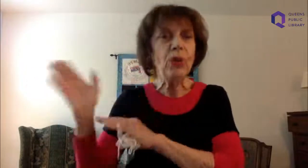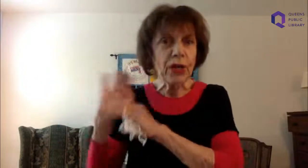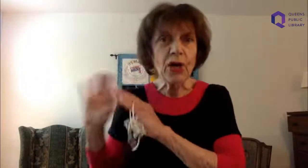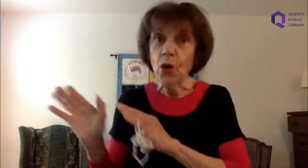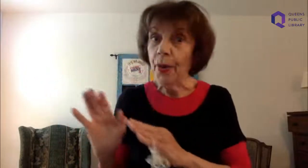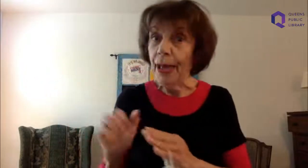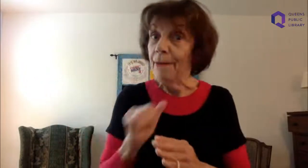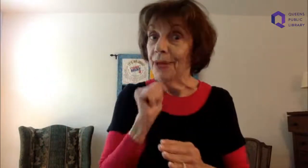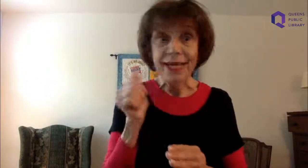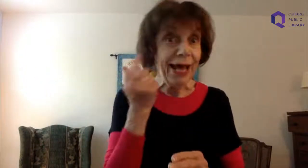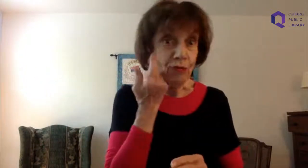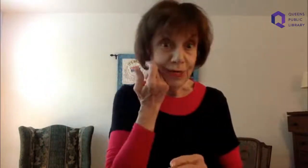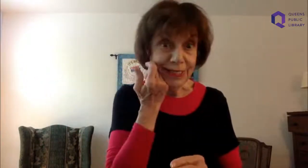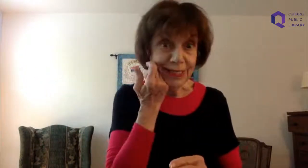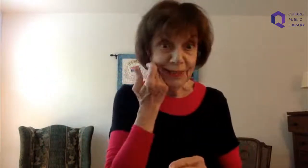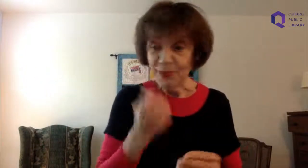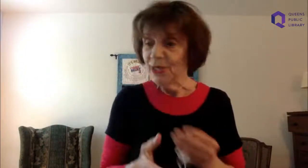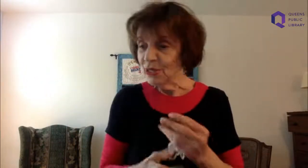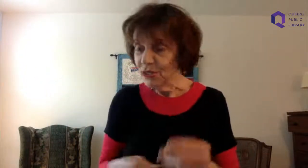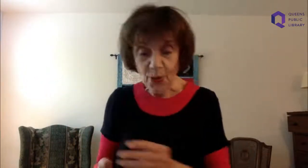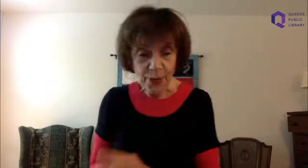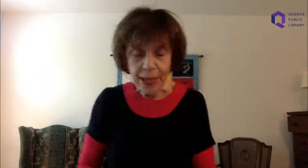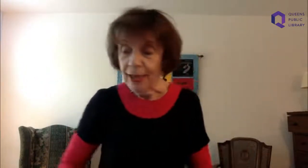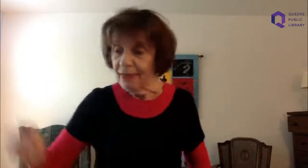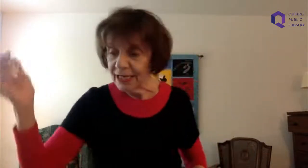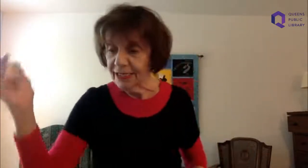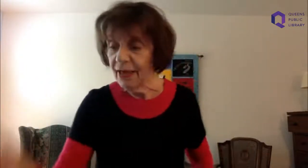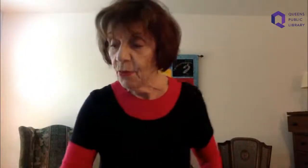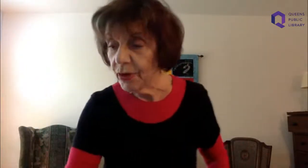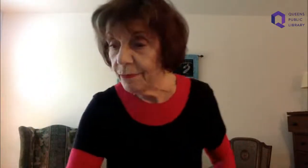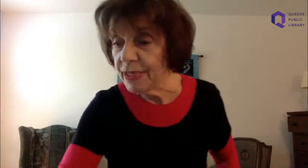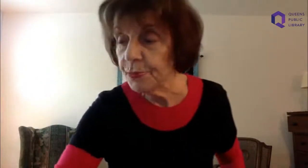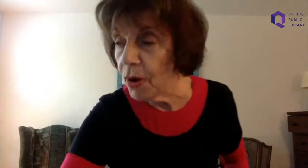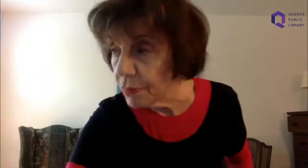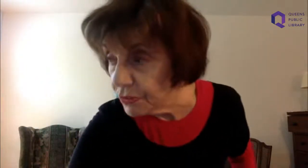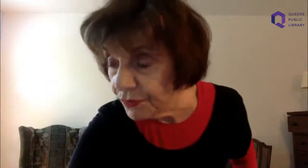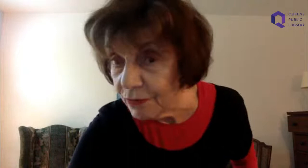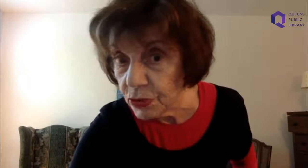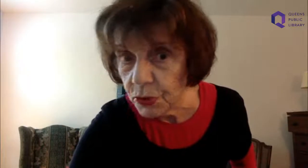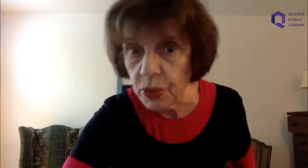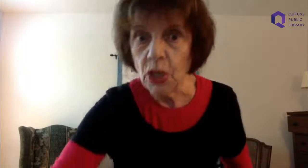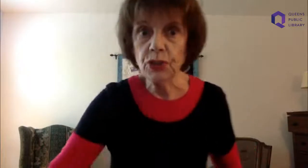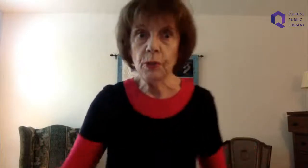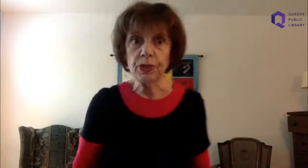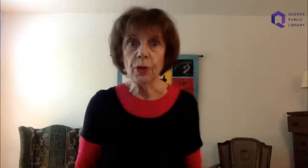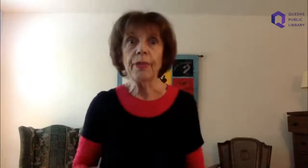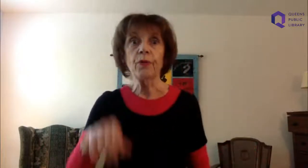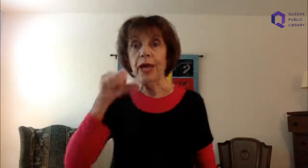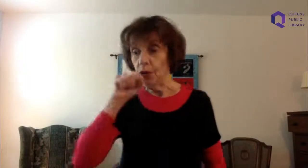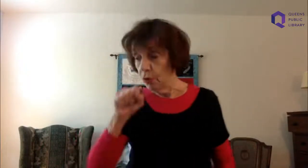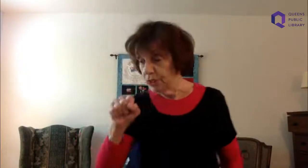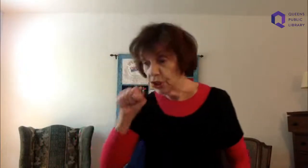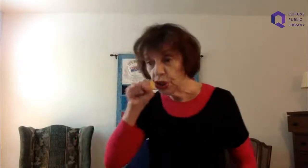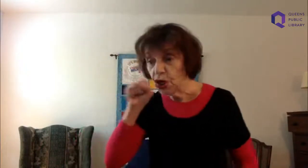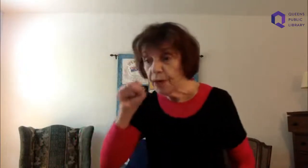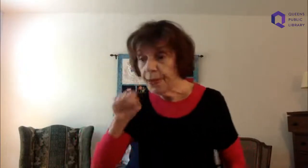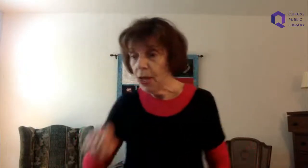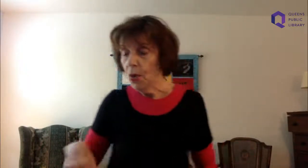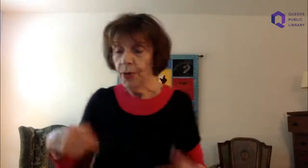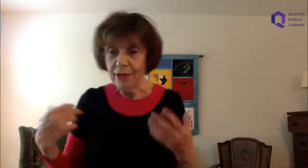ago, but not recent. So that's another one of Miss Barbara's favorite too. So we saw the great enormous turnip. We had